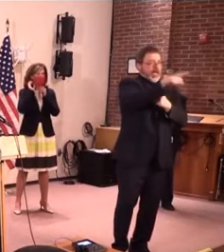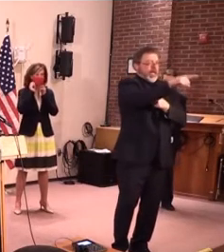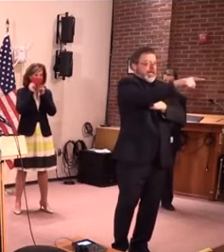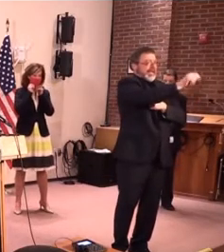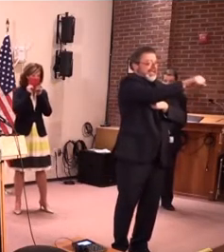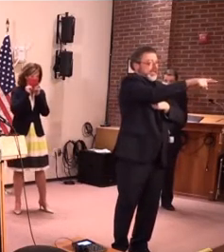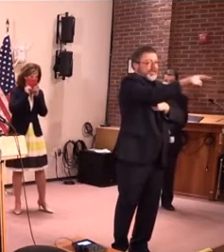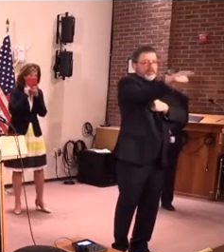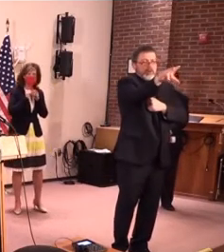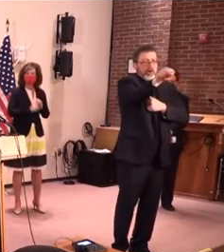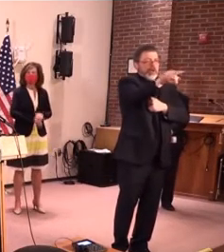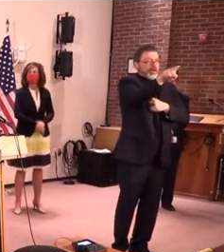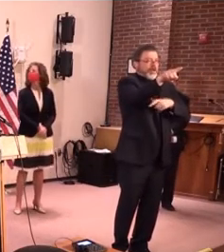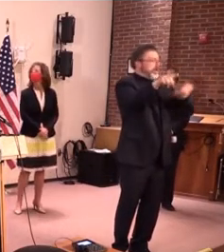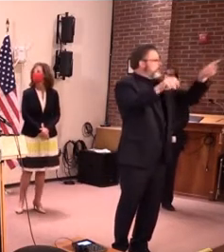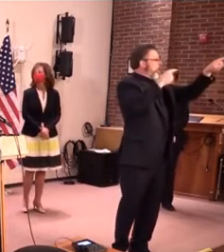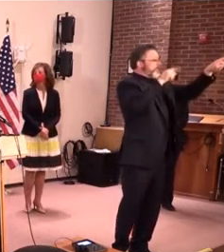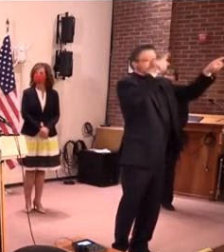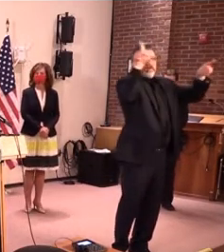on part of some of those questions.